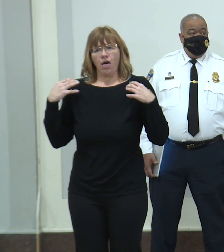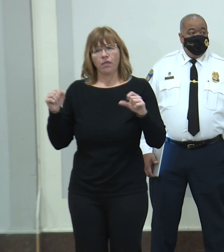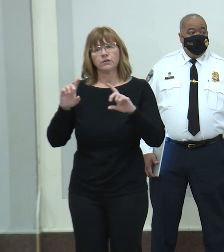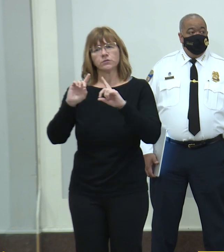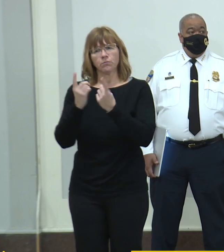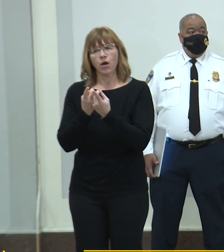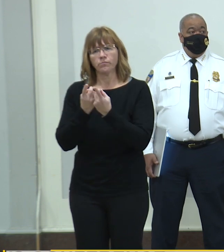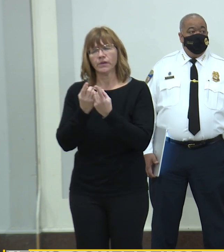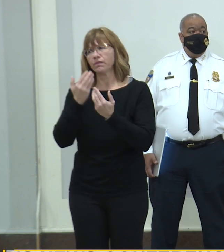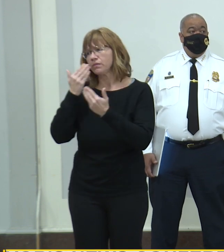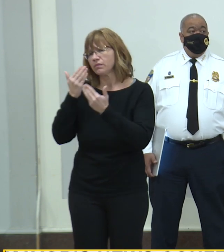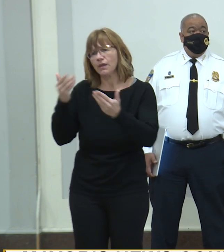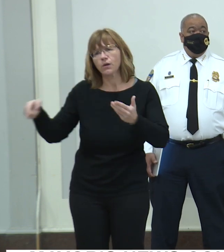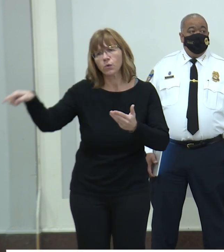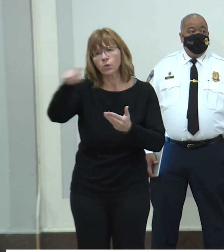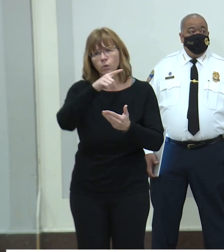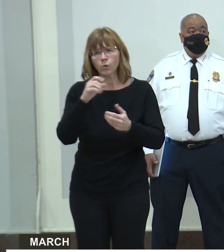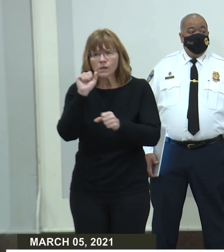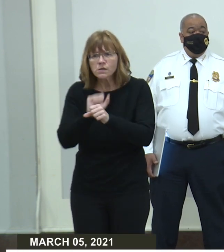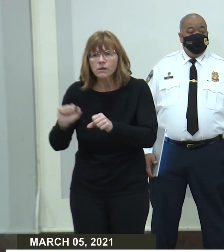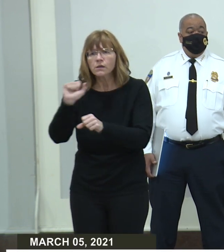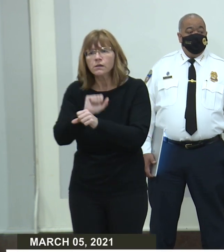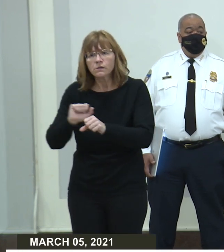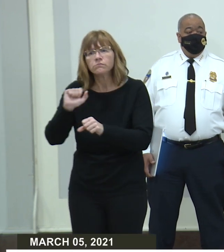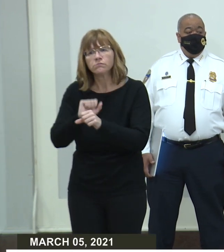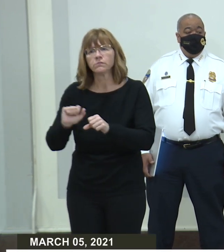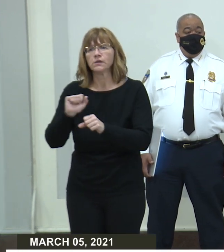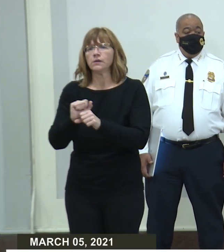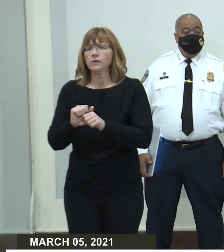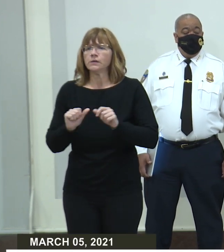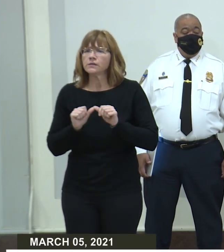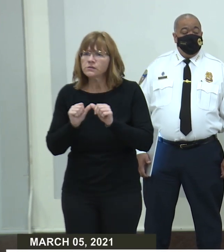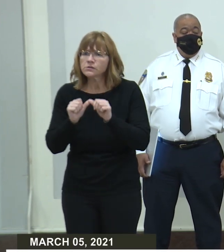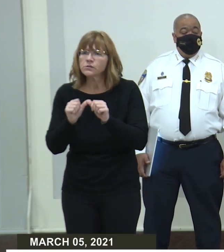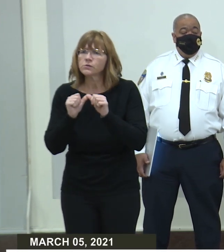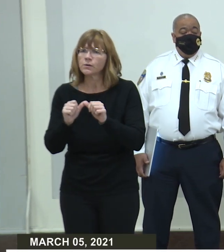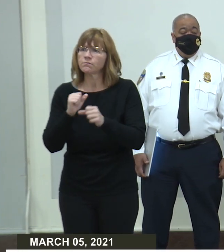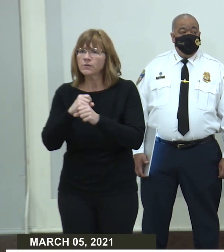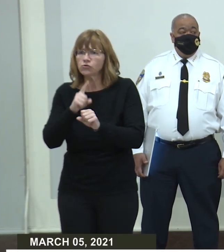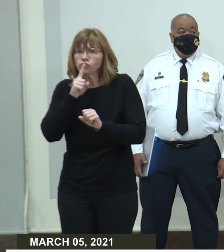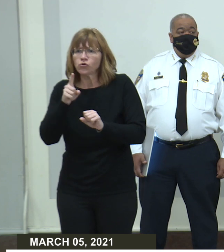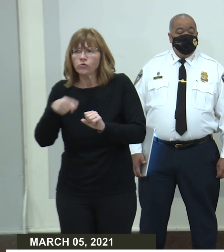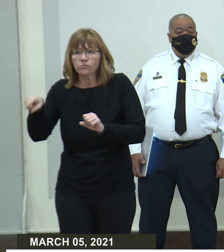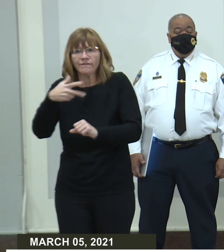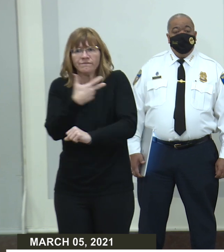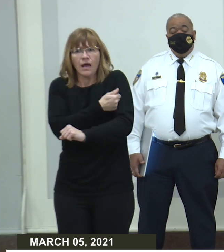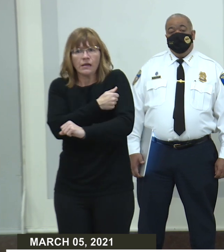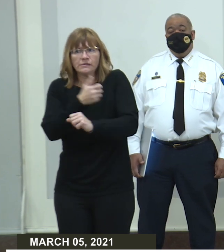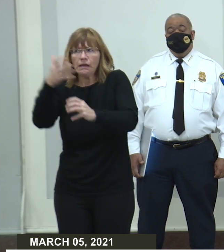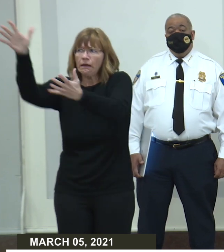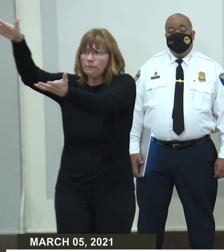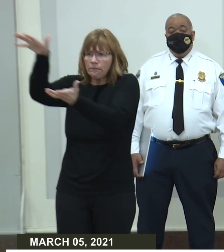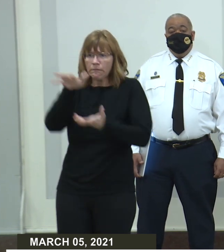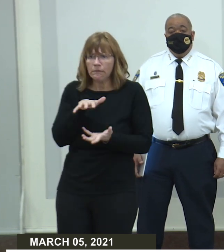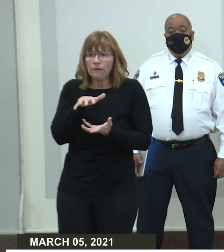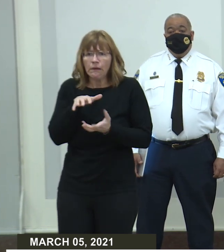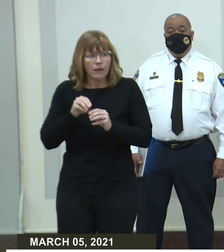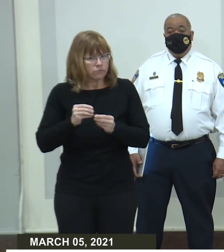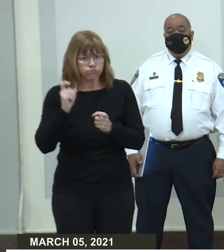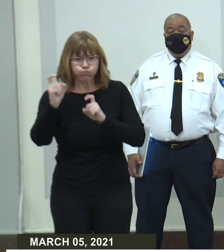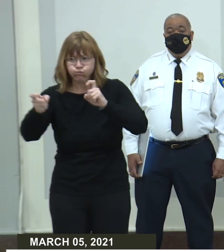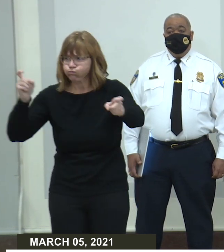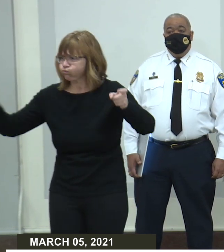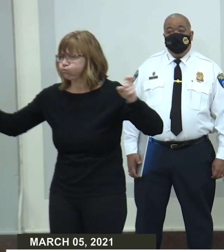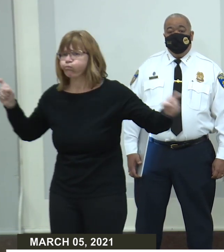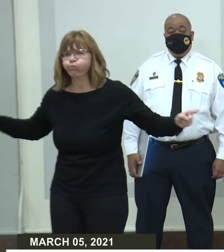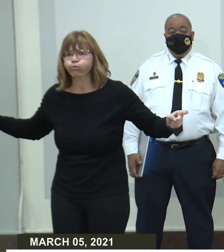they continue to make sure that the vaccines we receive from the state make it to our most vulnerable population. This